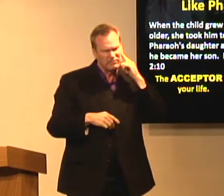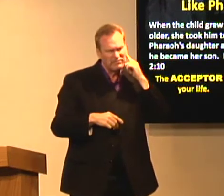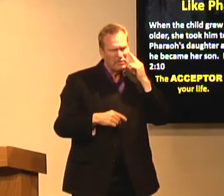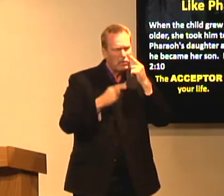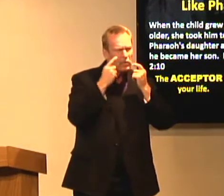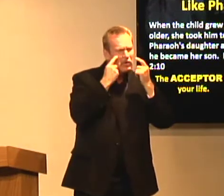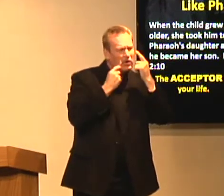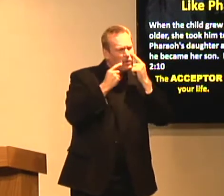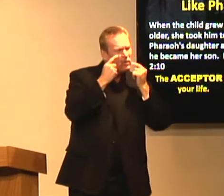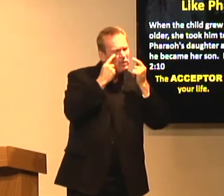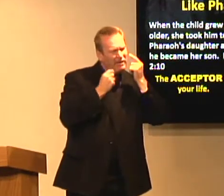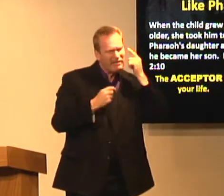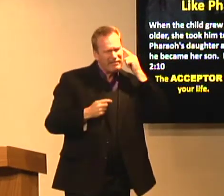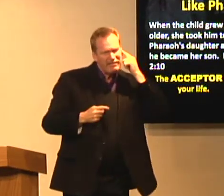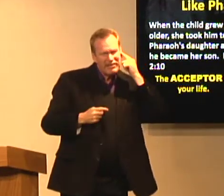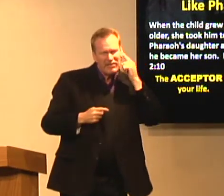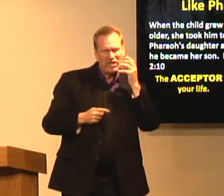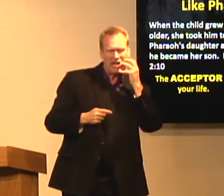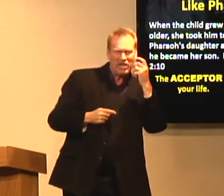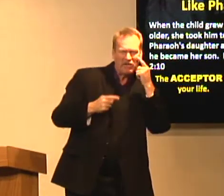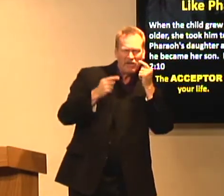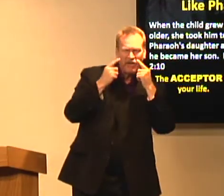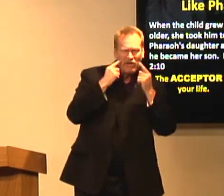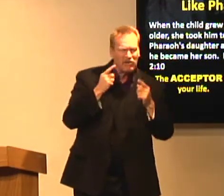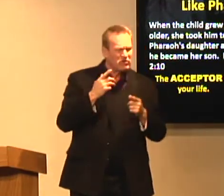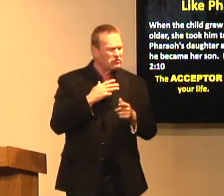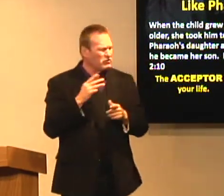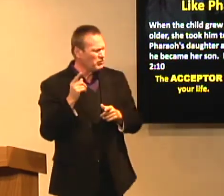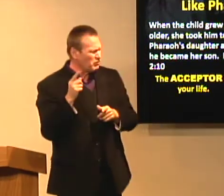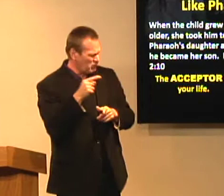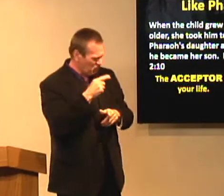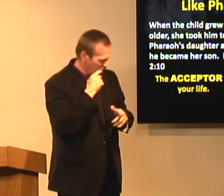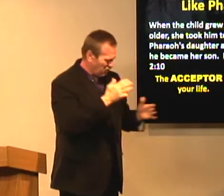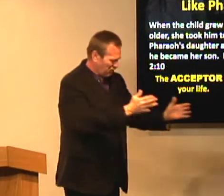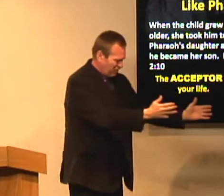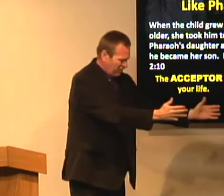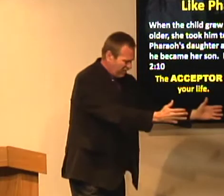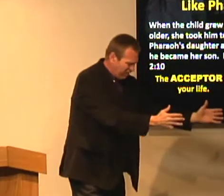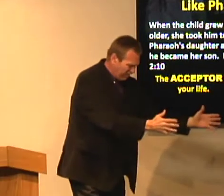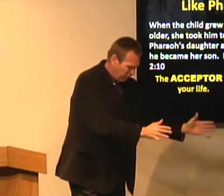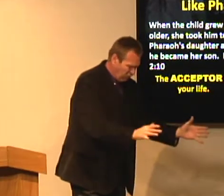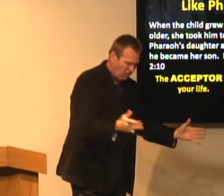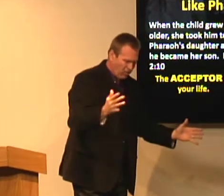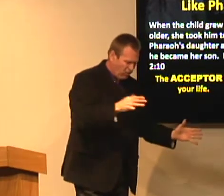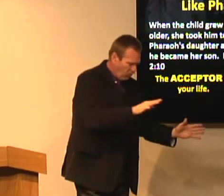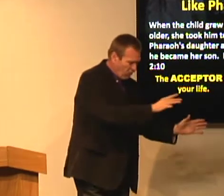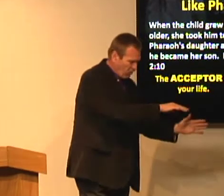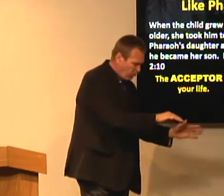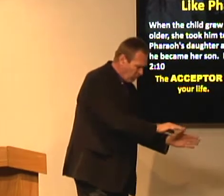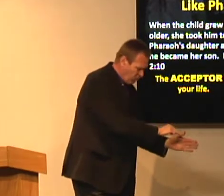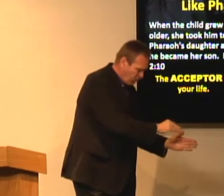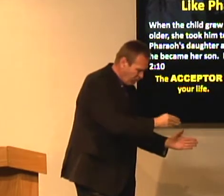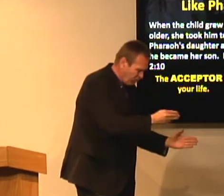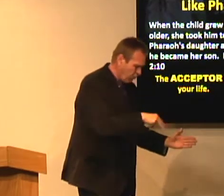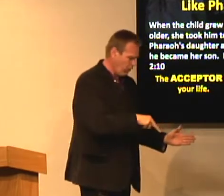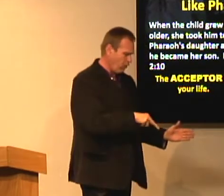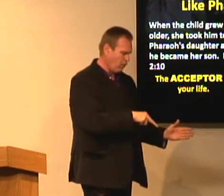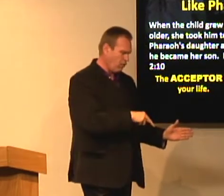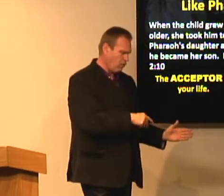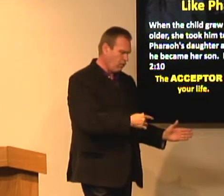out bathing. She was out taking her bath in the river, and she heard a cry. And then she had her servants bring her this basket, and